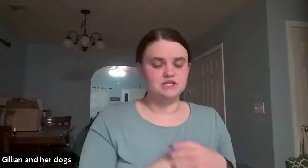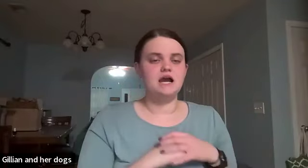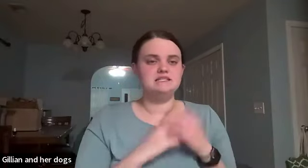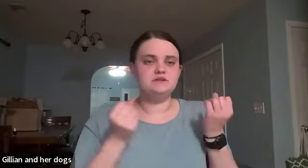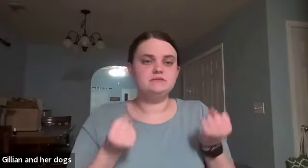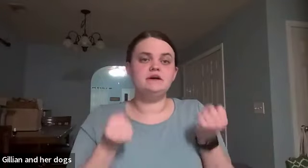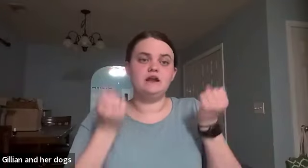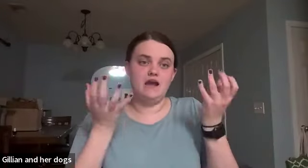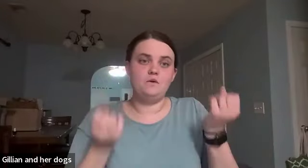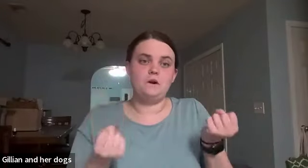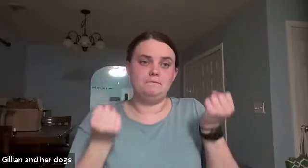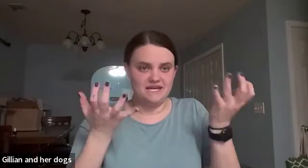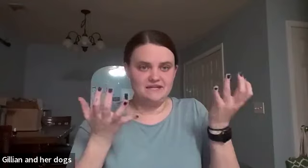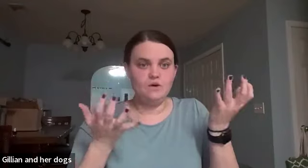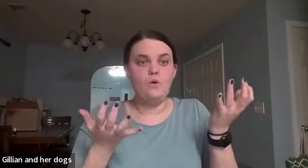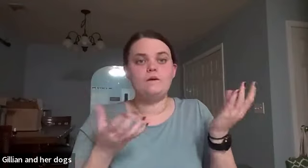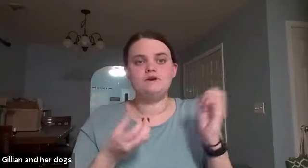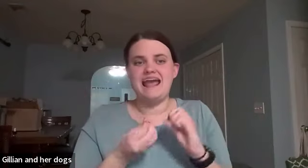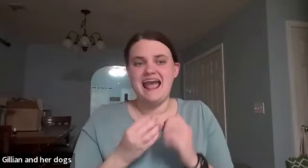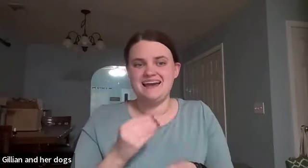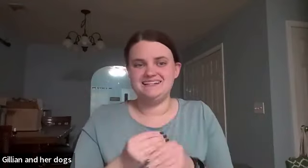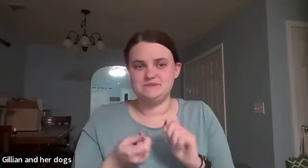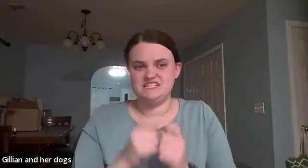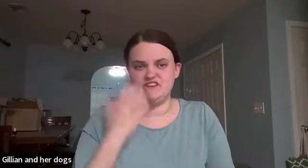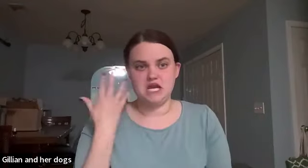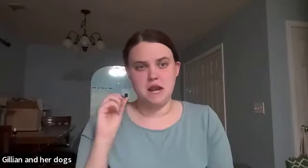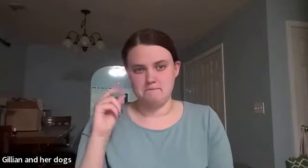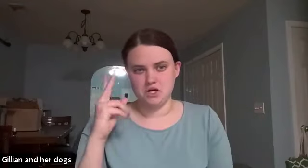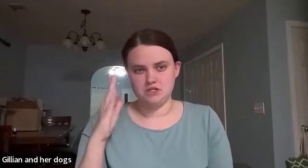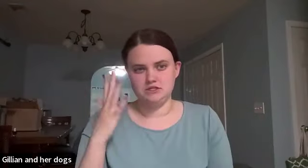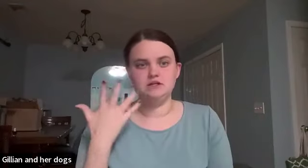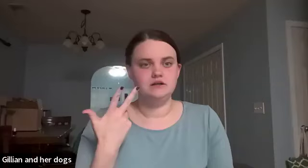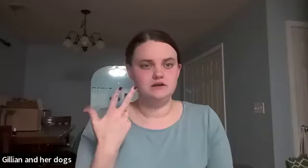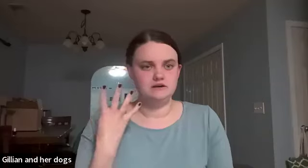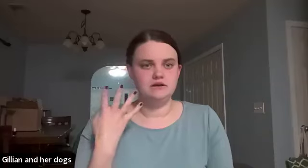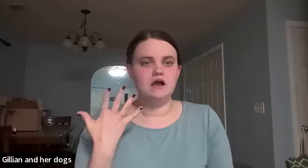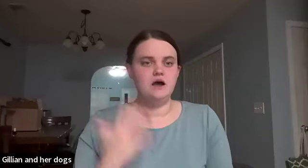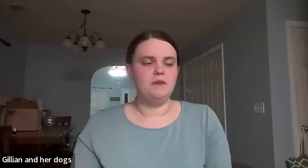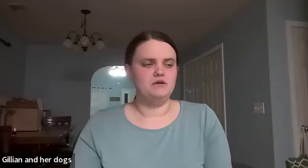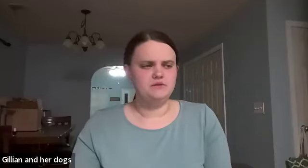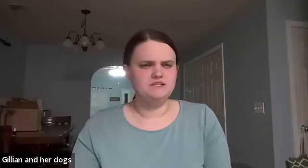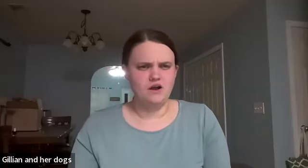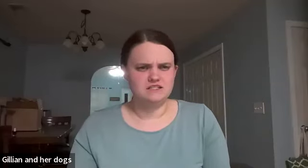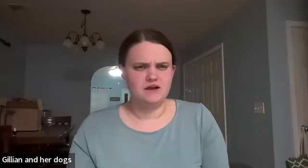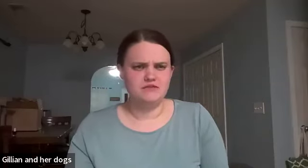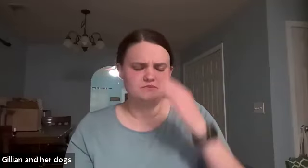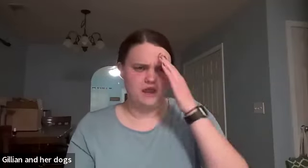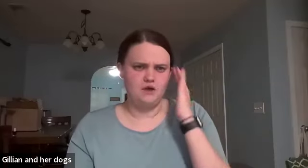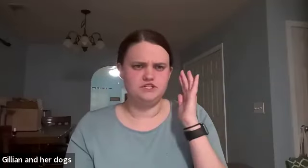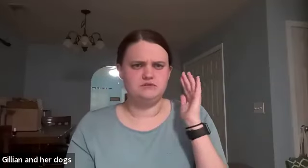teachers, I typically am going to add the word many, or I'm going to add a specific number. I don't think we talked about this, but how would